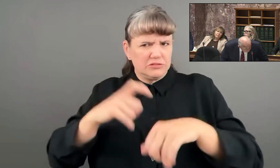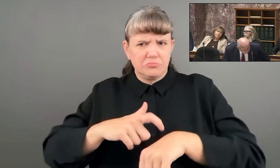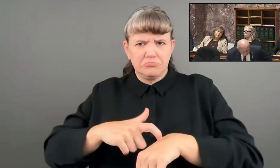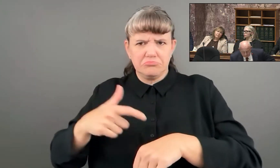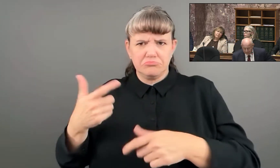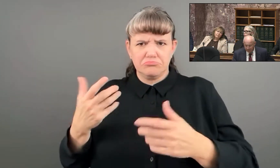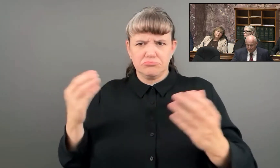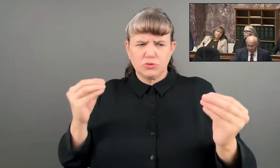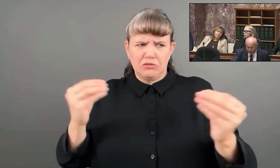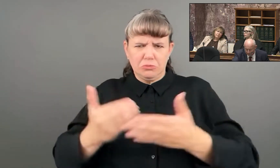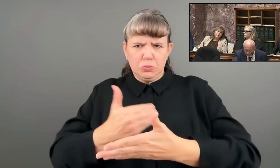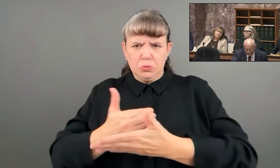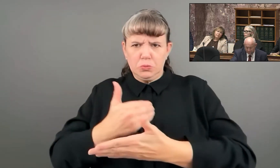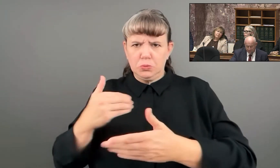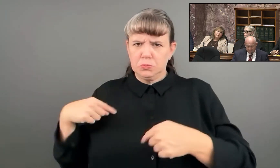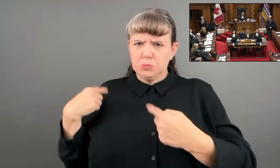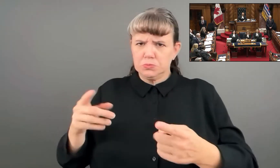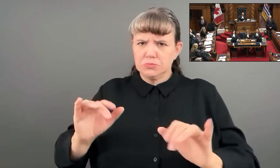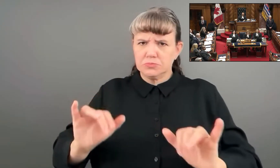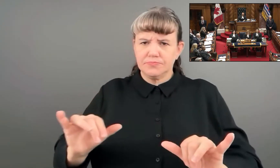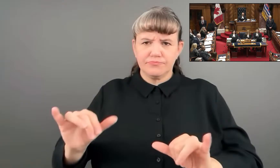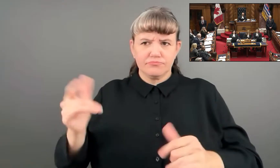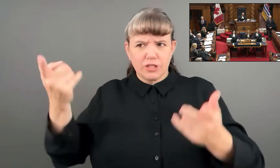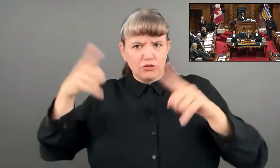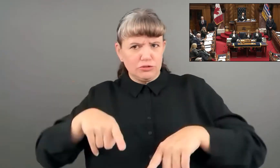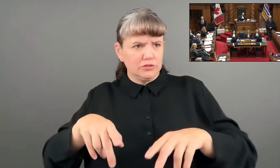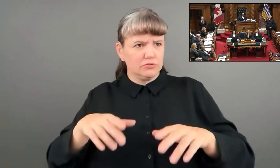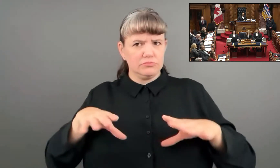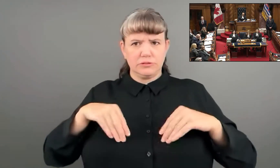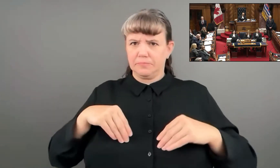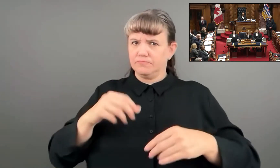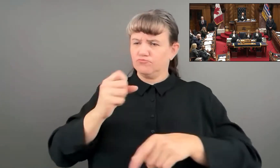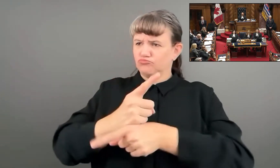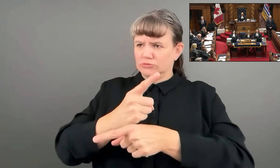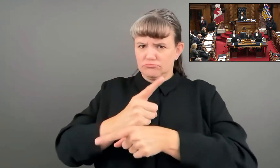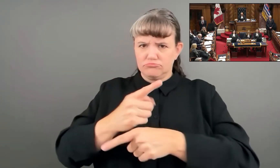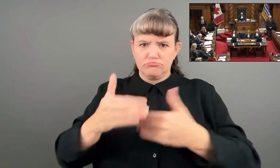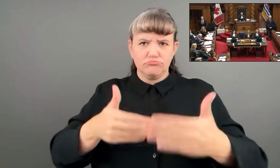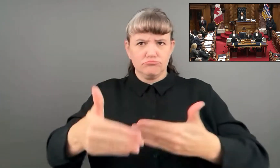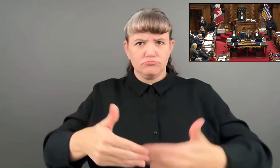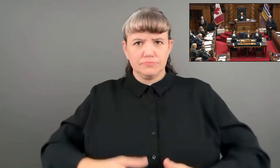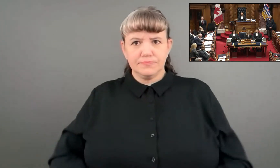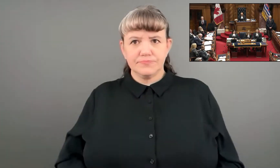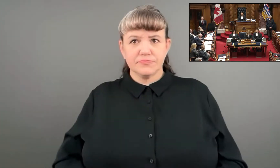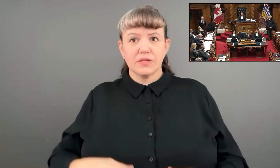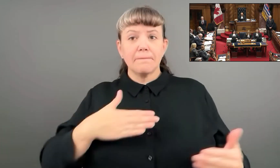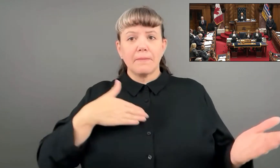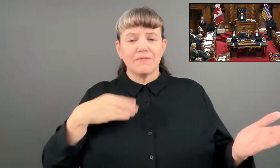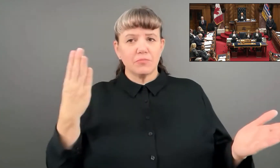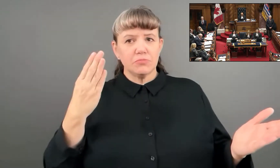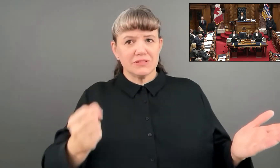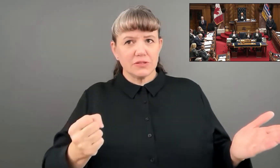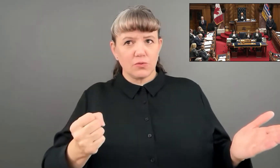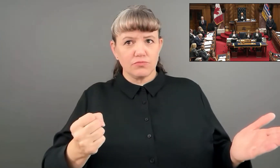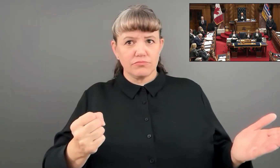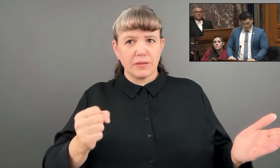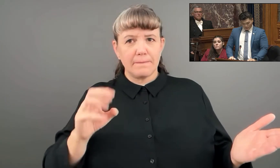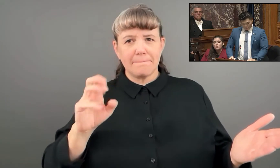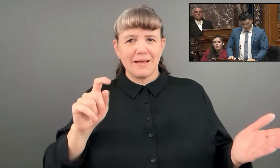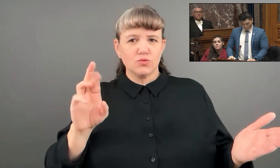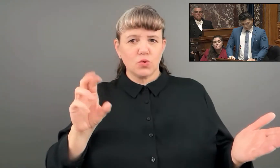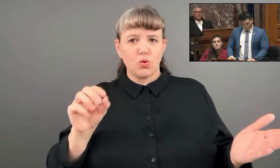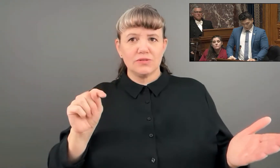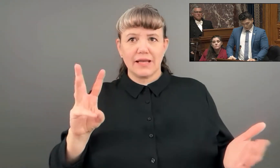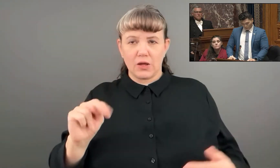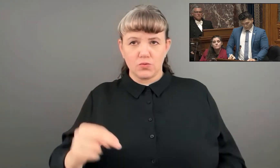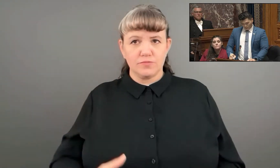Absolutely. That's fine. Thank you. Member for Burnaby South Metrotown. Thank you, Honourable Speaker. I have the honour to present the